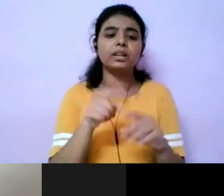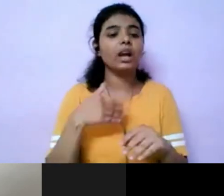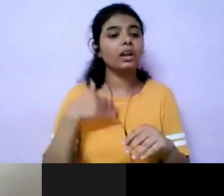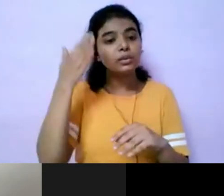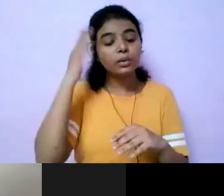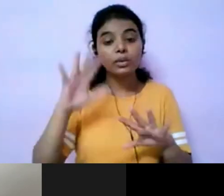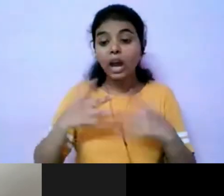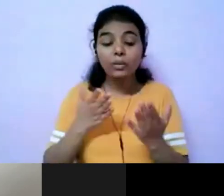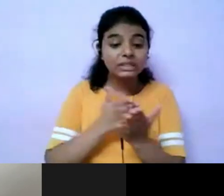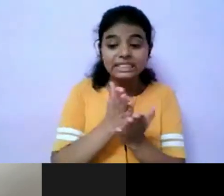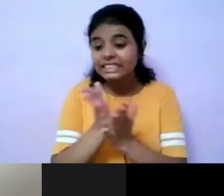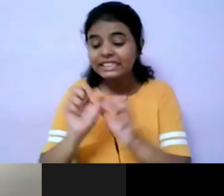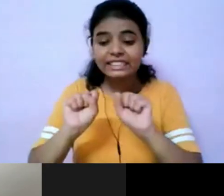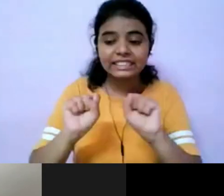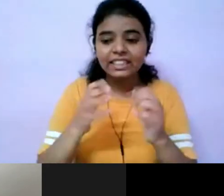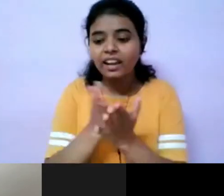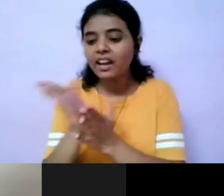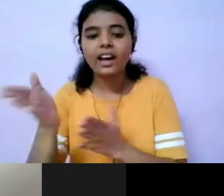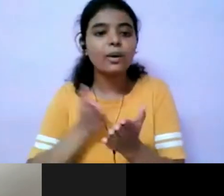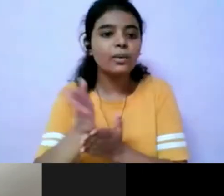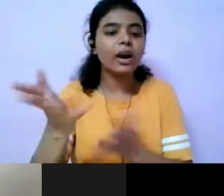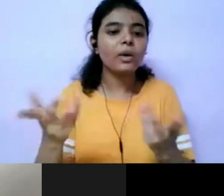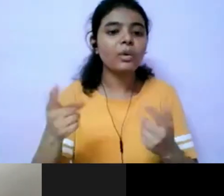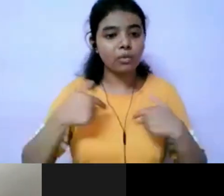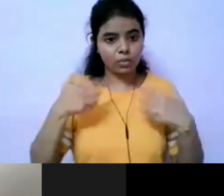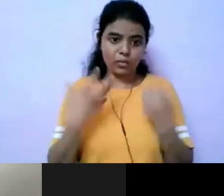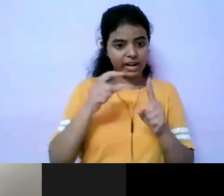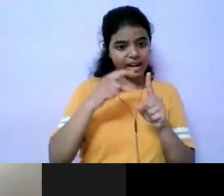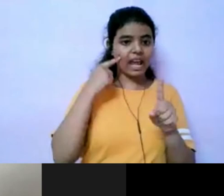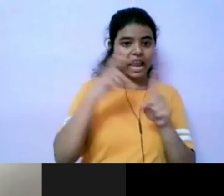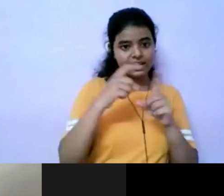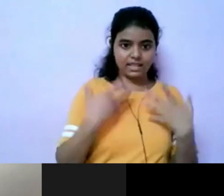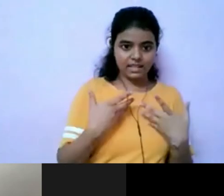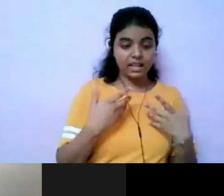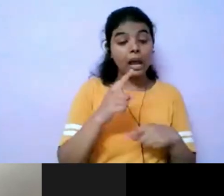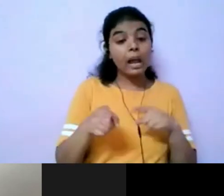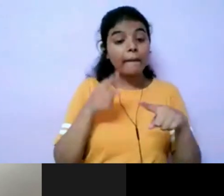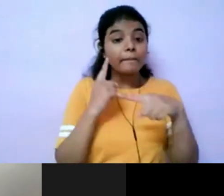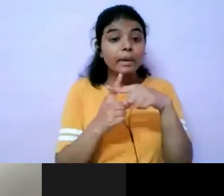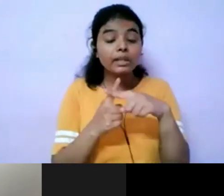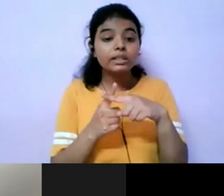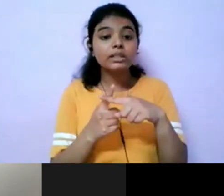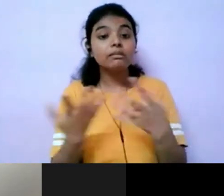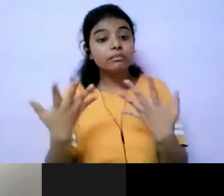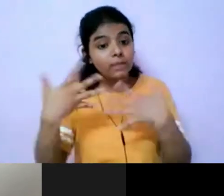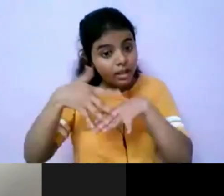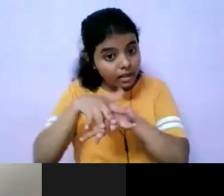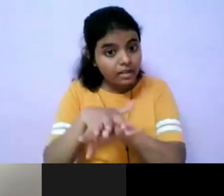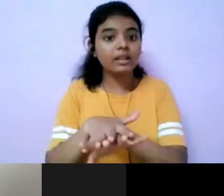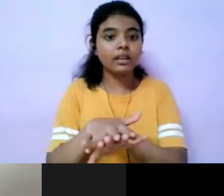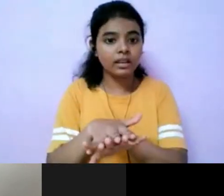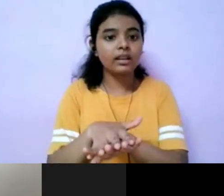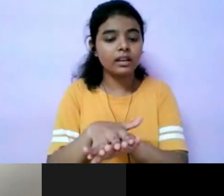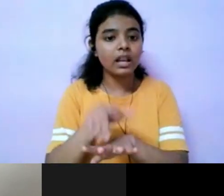how to find the way out. Like we want our identity at the same time, and we also want to be included. And the way you